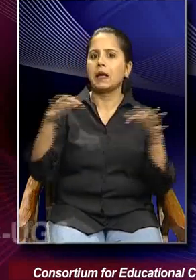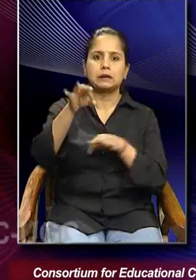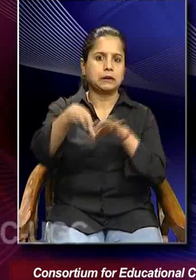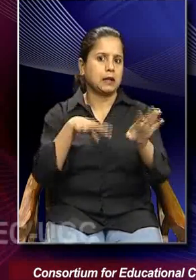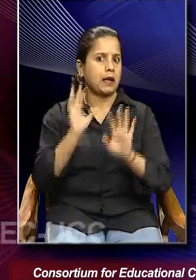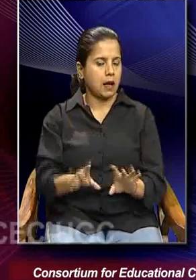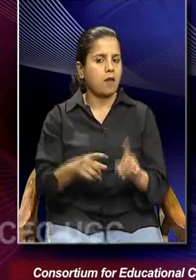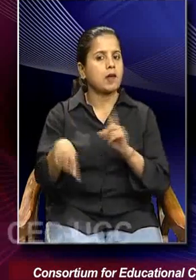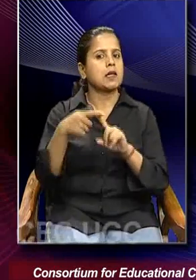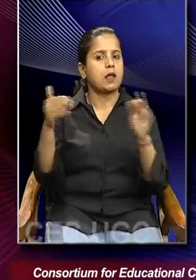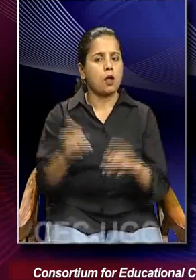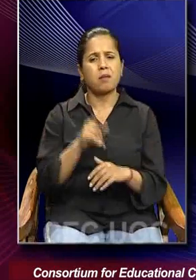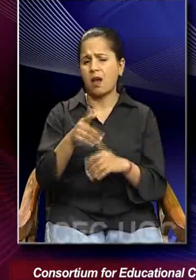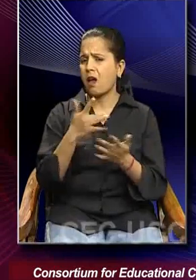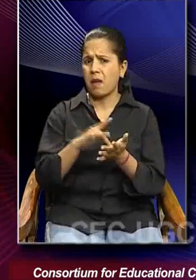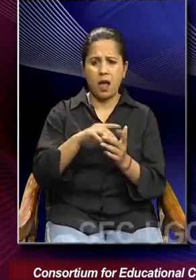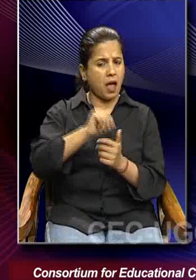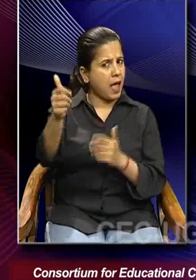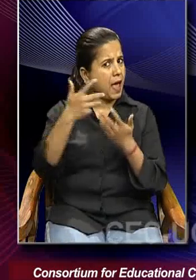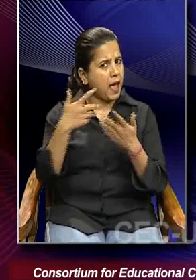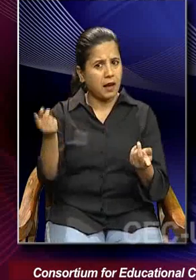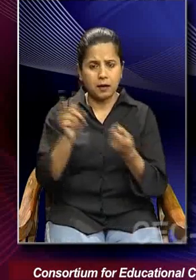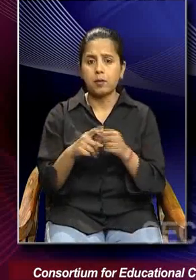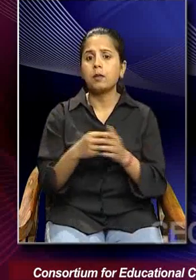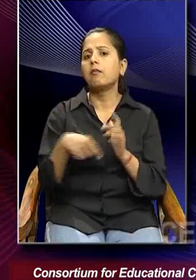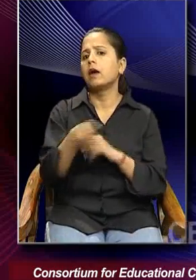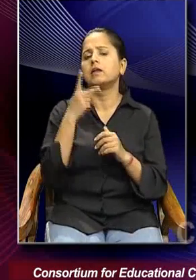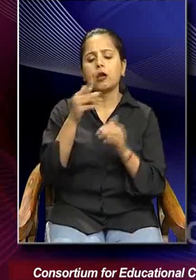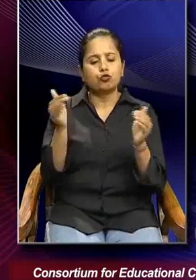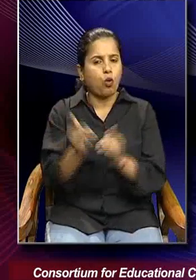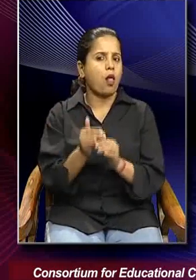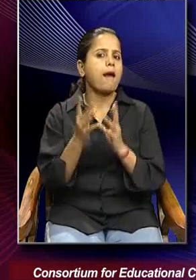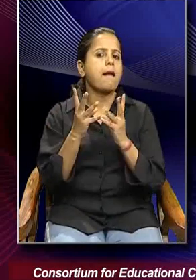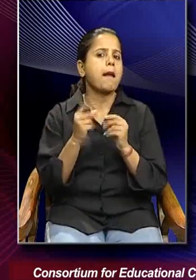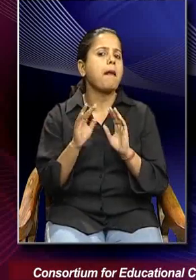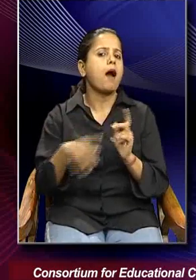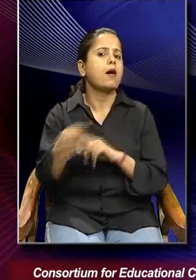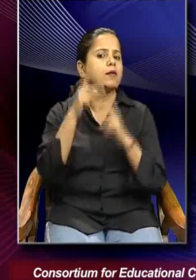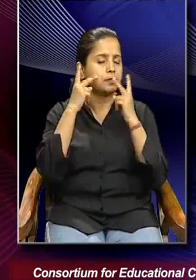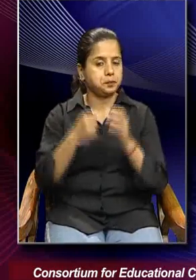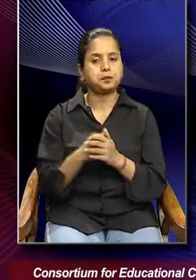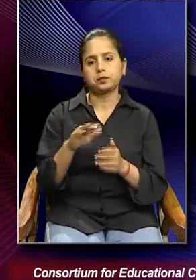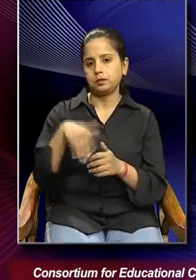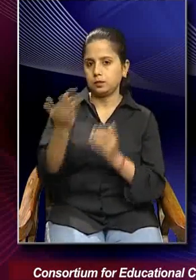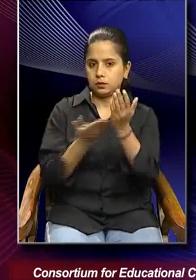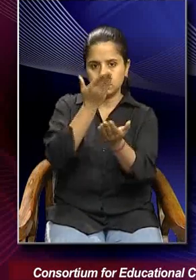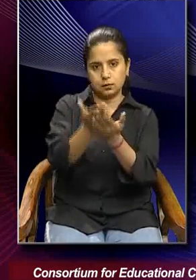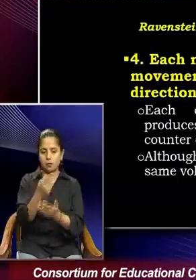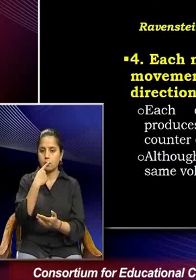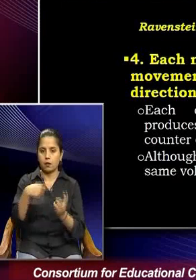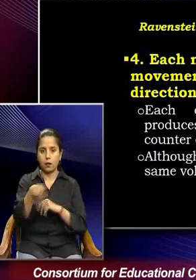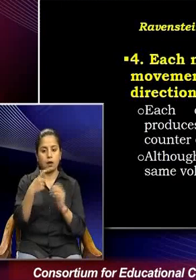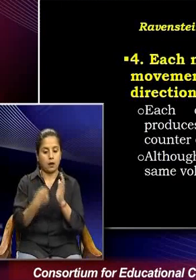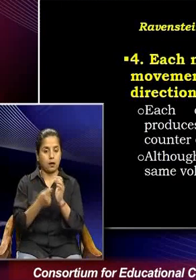and however these long distance migrants happens to be relatively smaller in number. Next proposition by